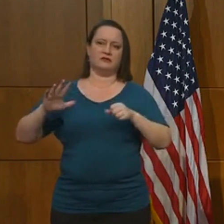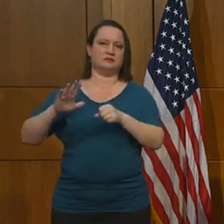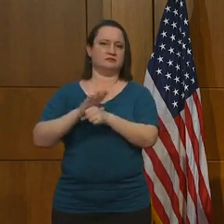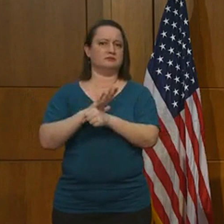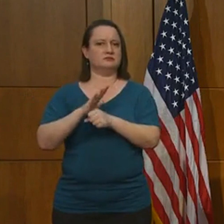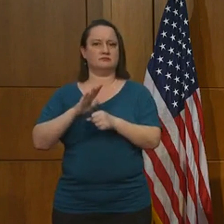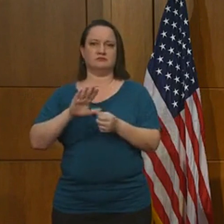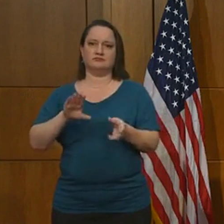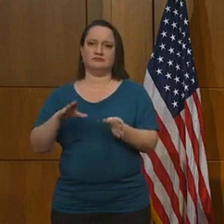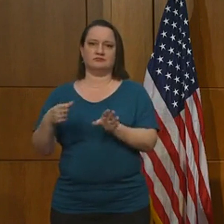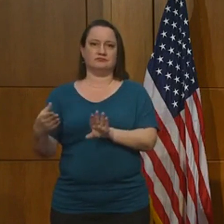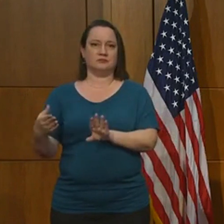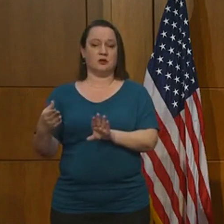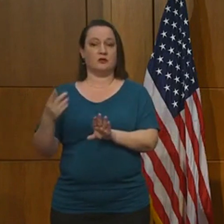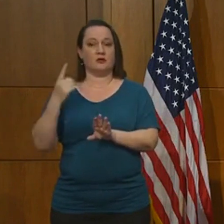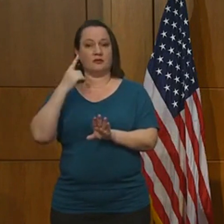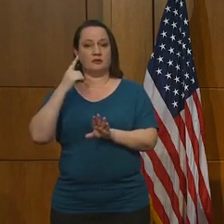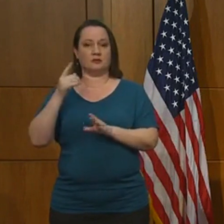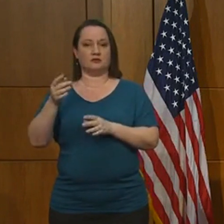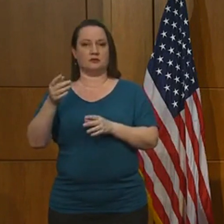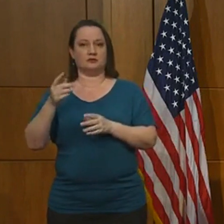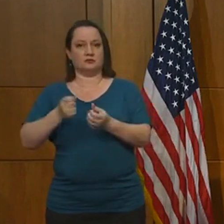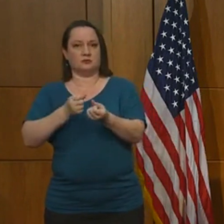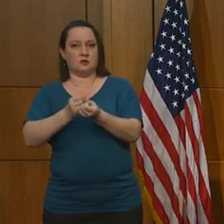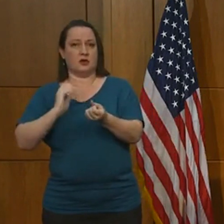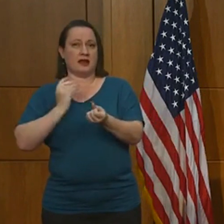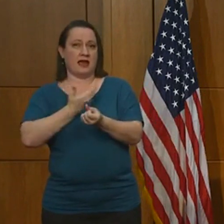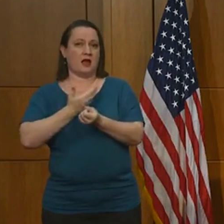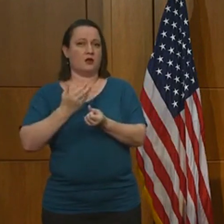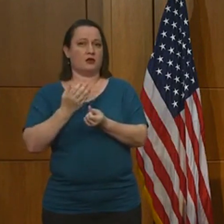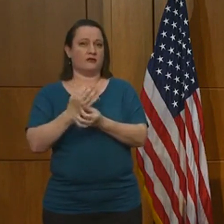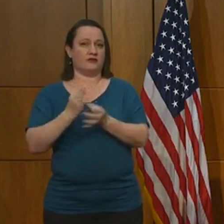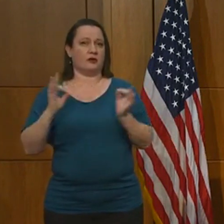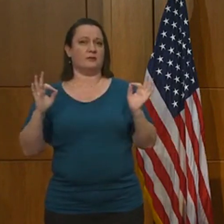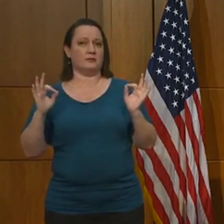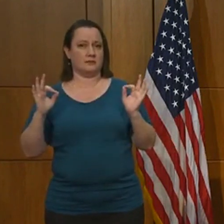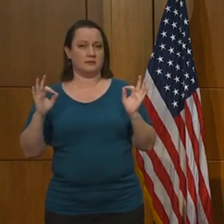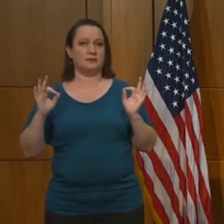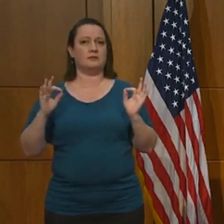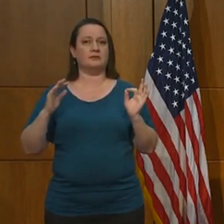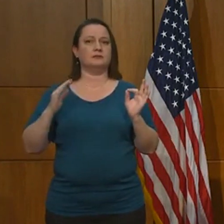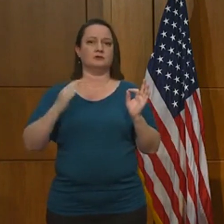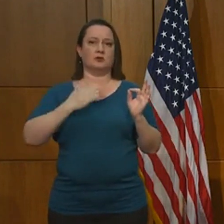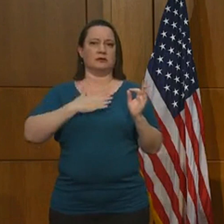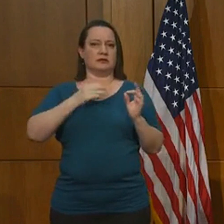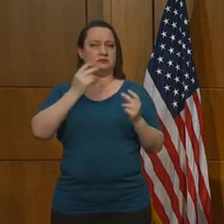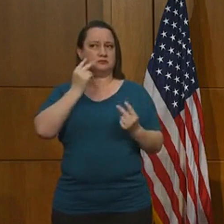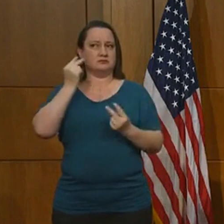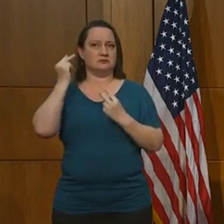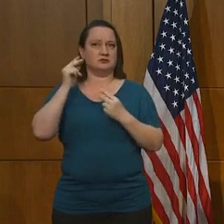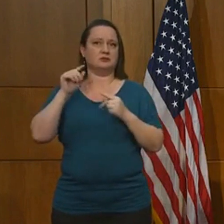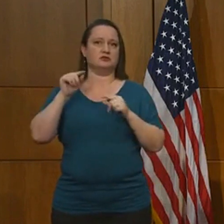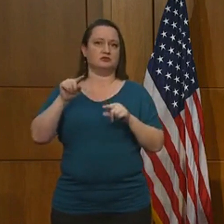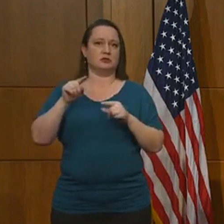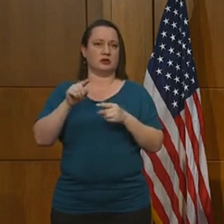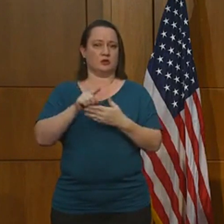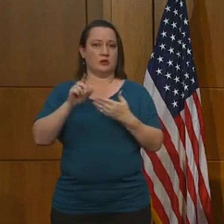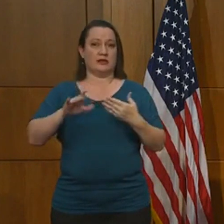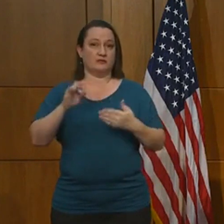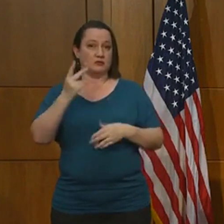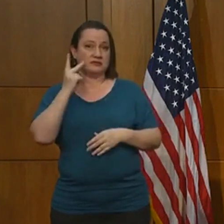can have the freedoms that we enjoy every day. So remember that over the weekend. If you see an active duty